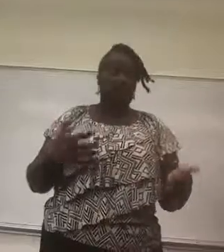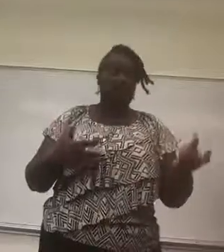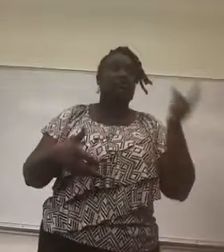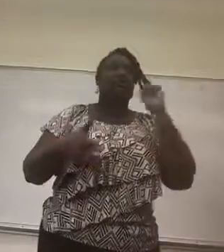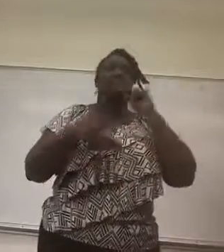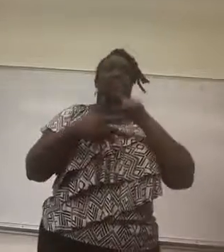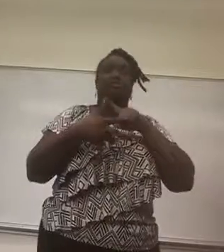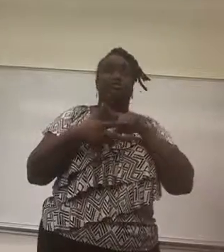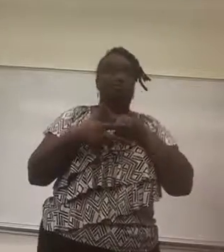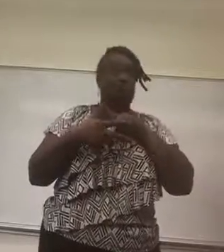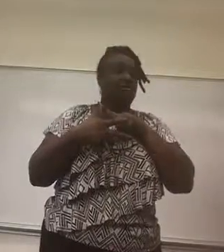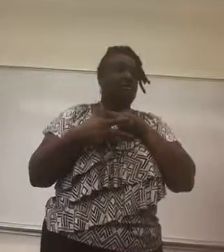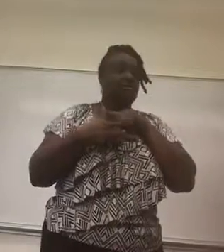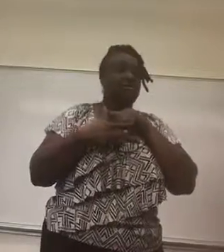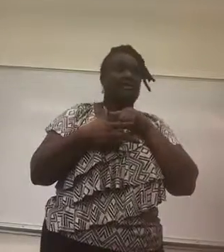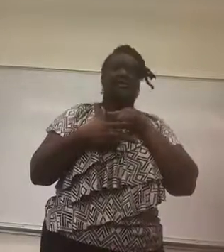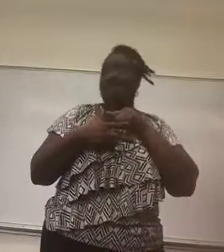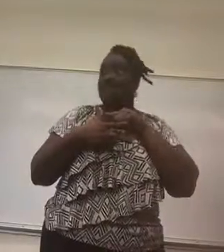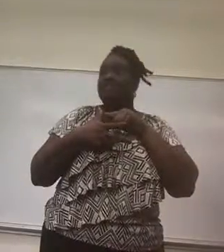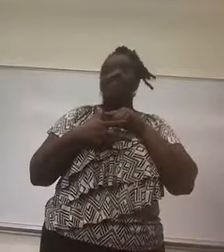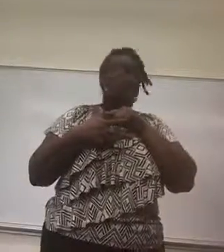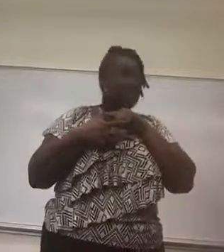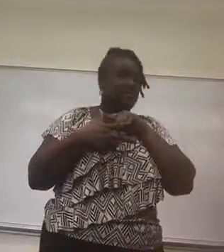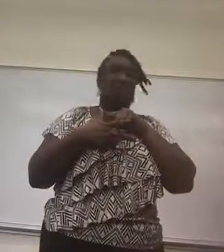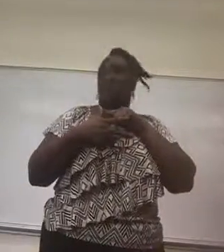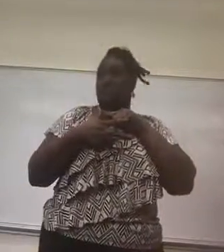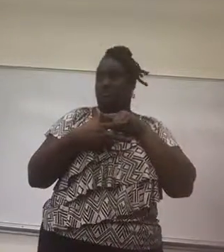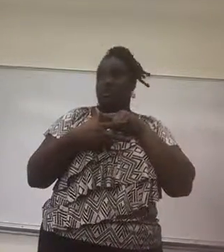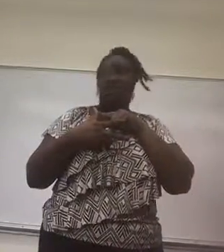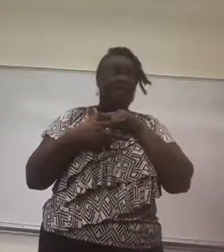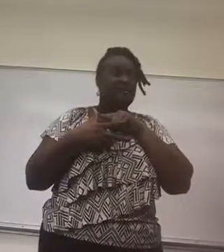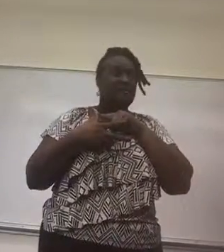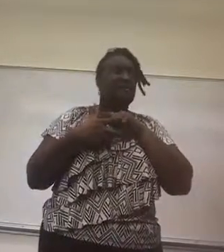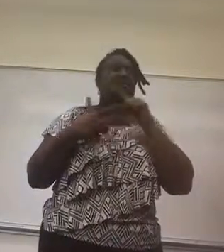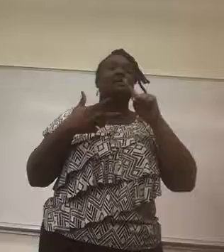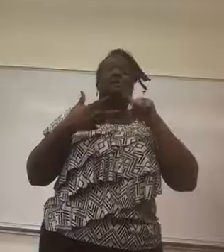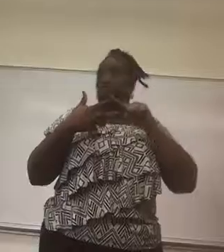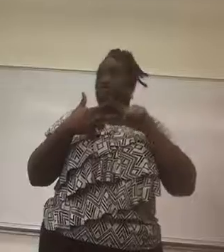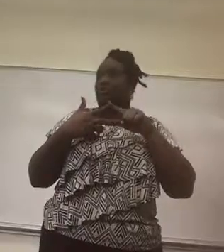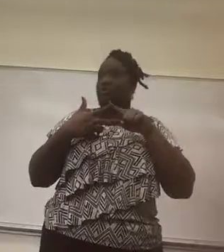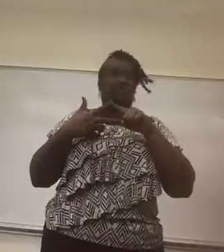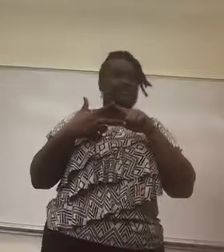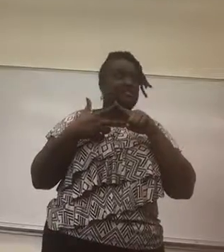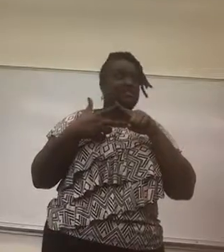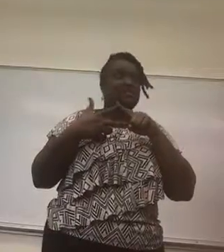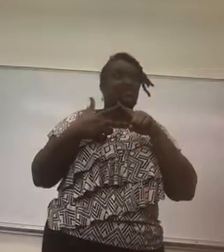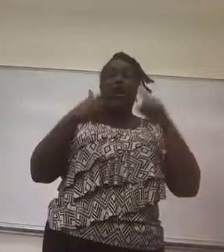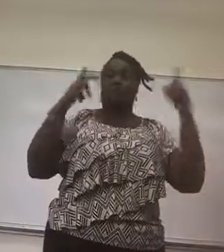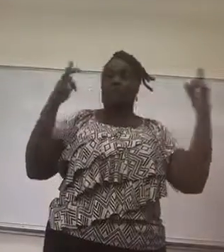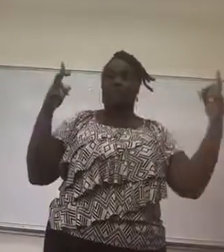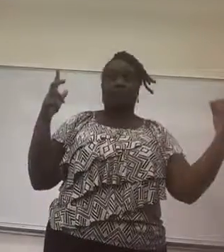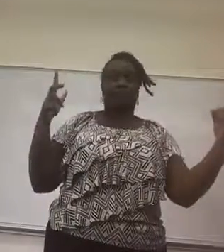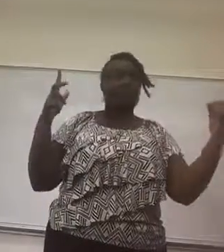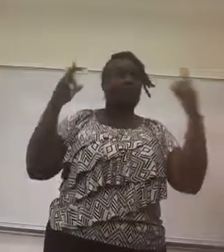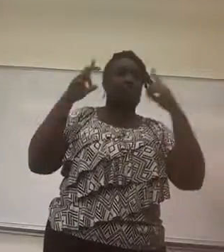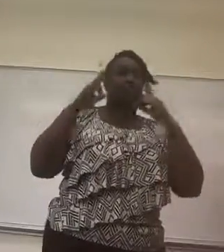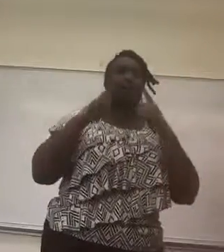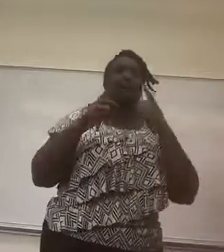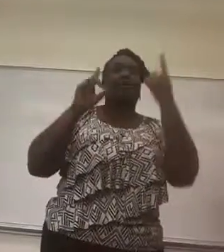meaning you're gonna show good eye gaze, placing everything in the right place, showing distance. Are the people close? Are they far? Are